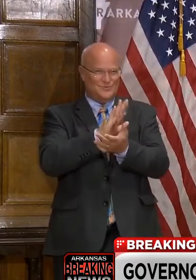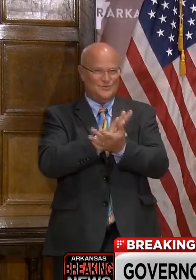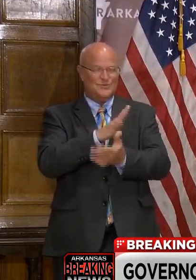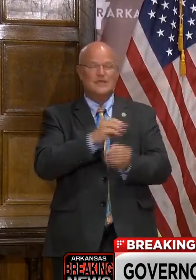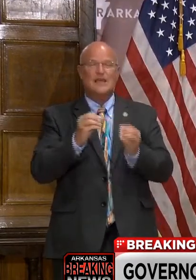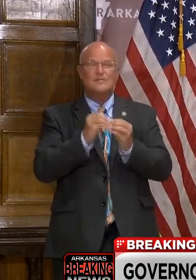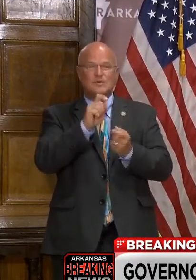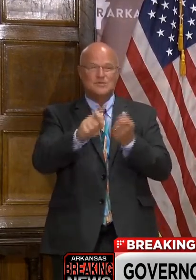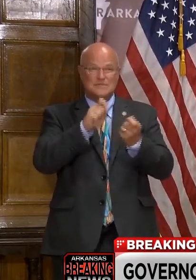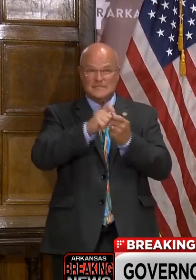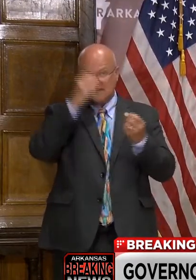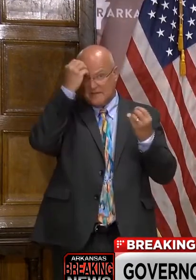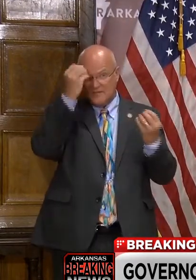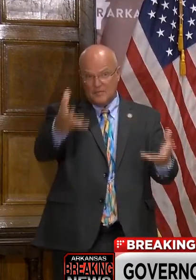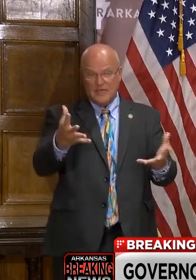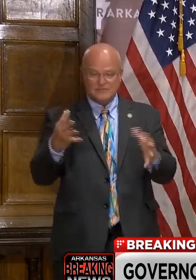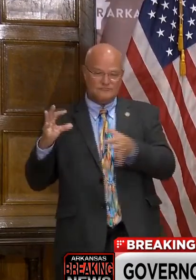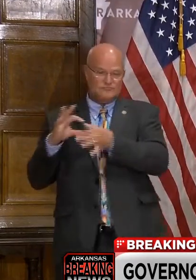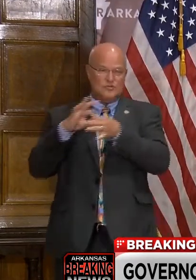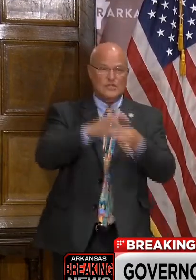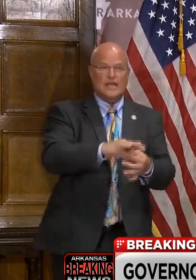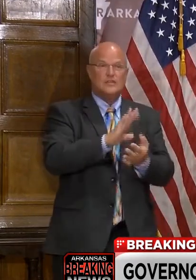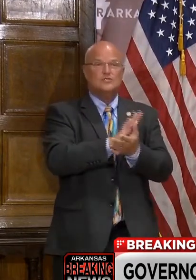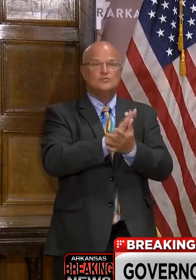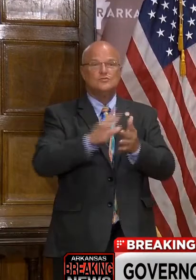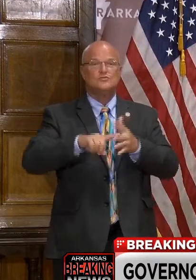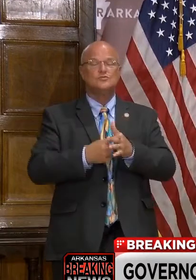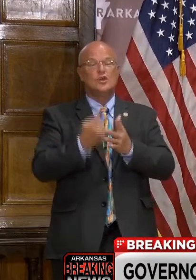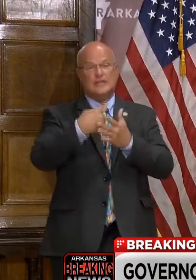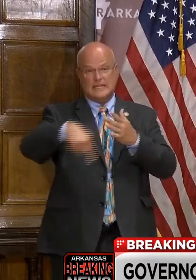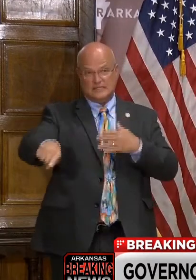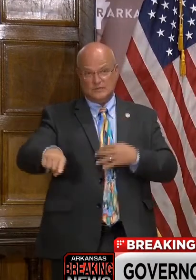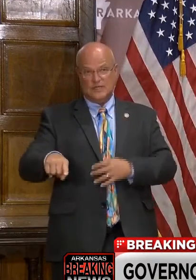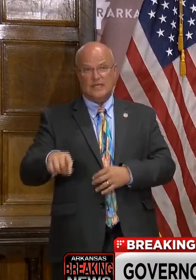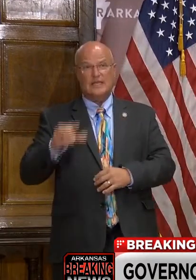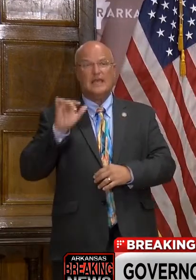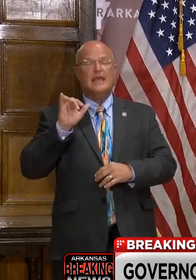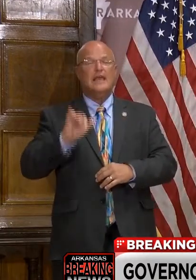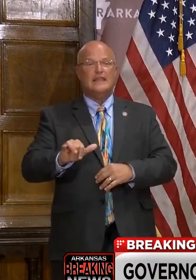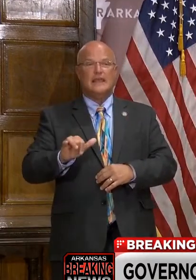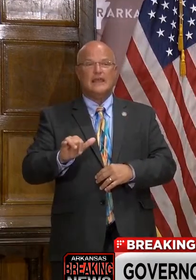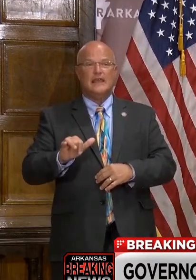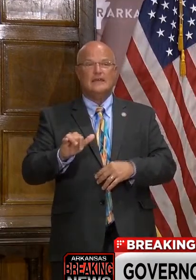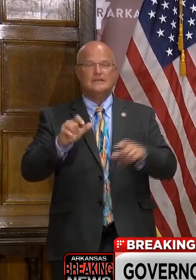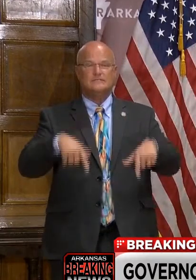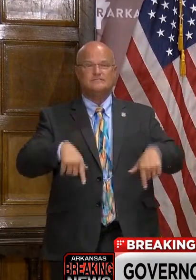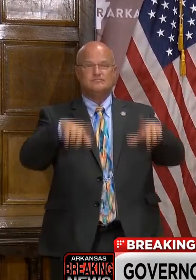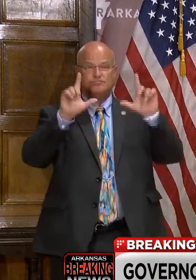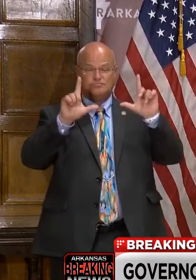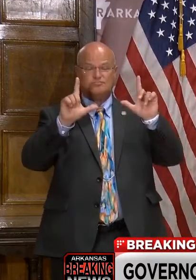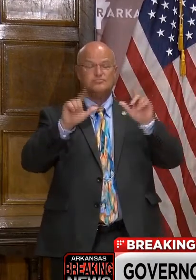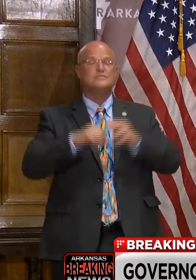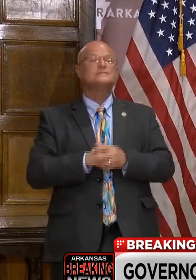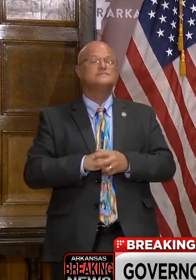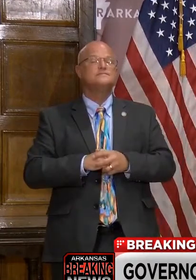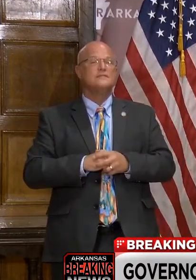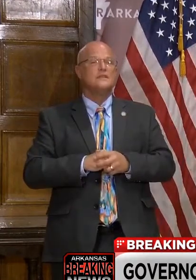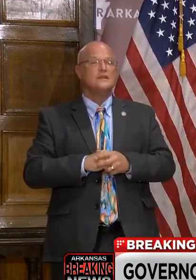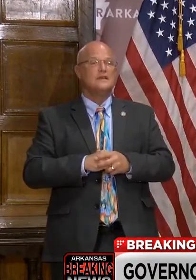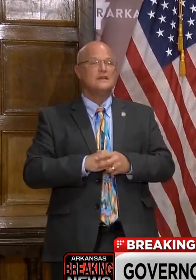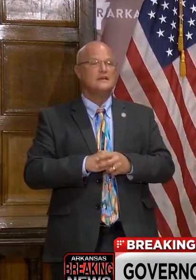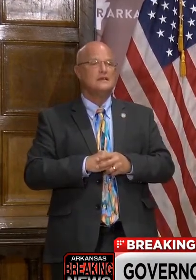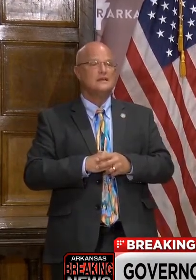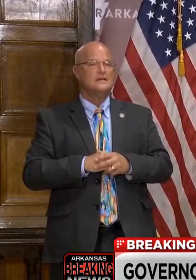more specific information related to school starting next week. And that leads me, if you could put up the first slides,